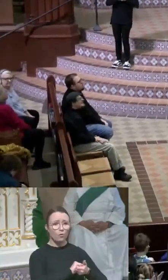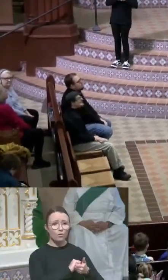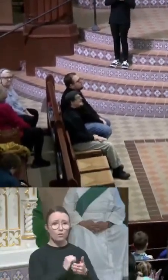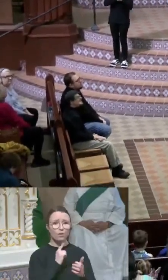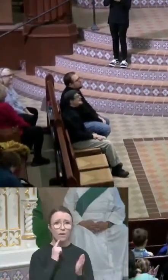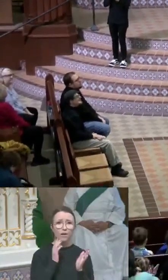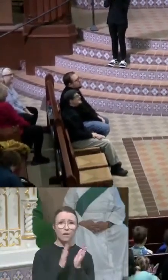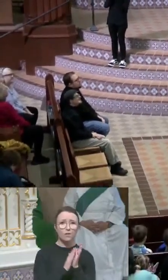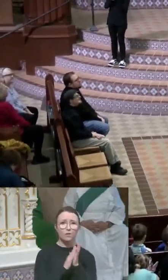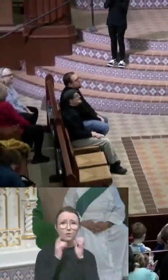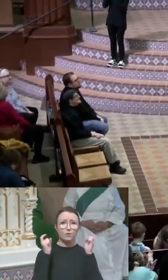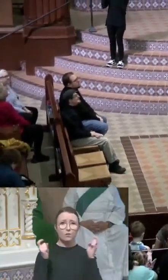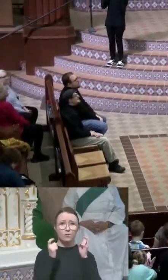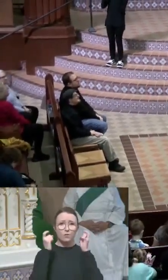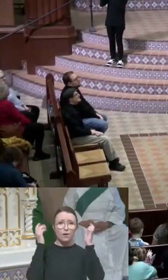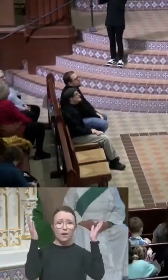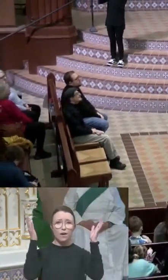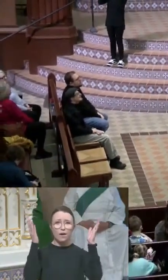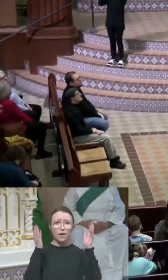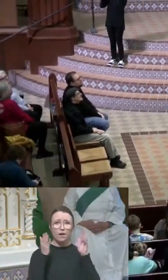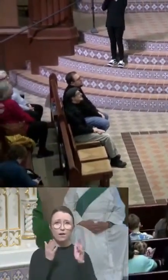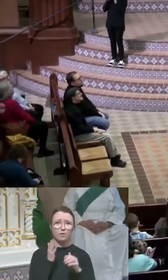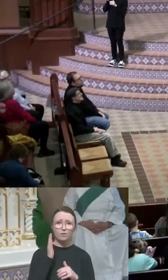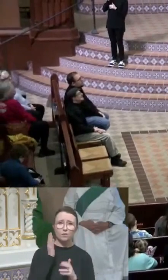Hallelujah, thine the glory.